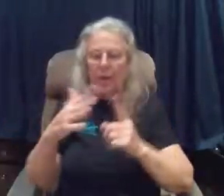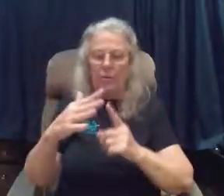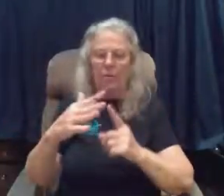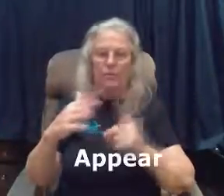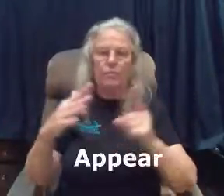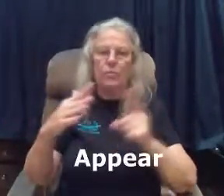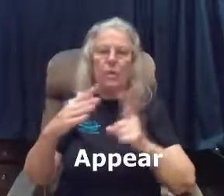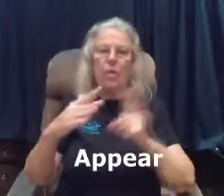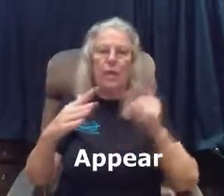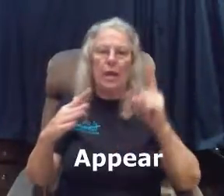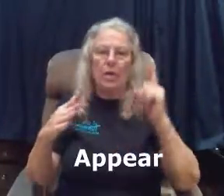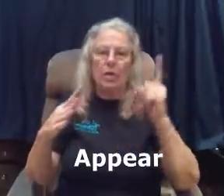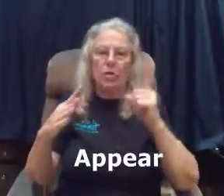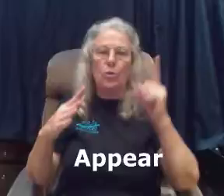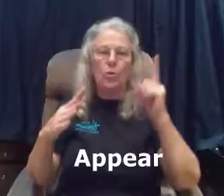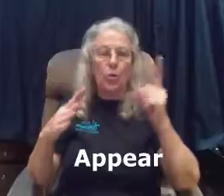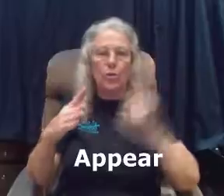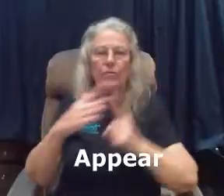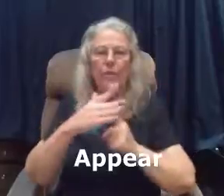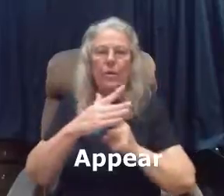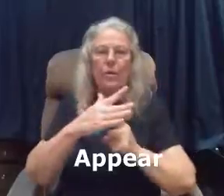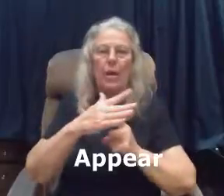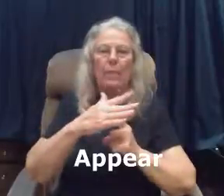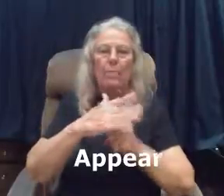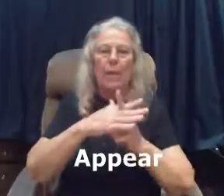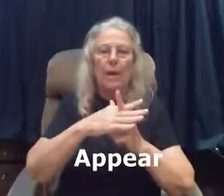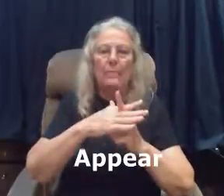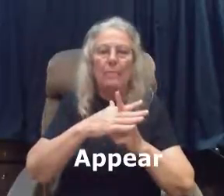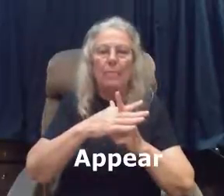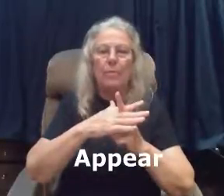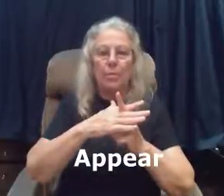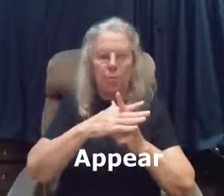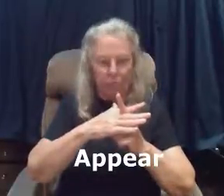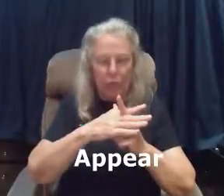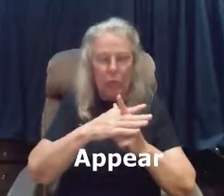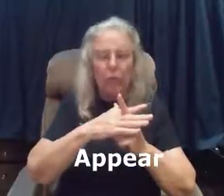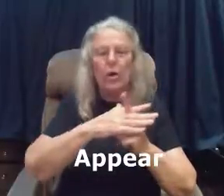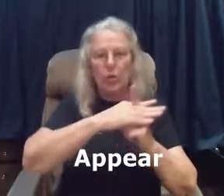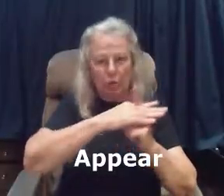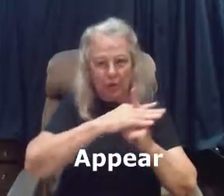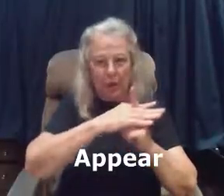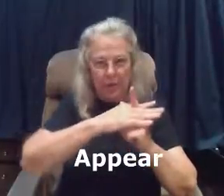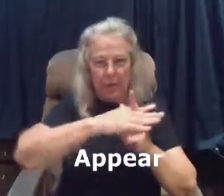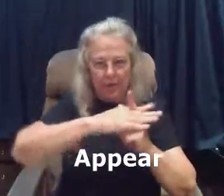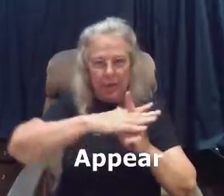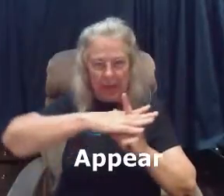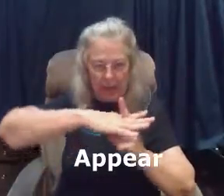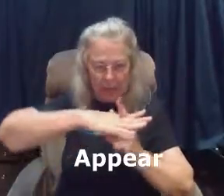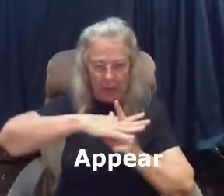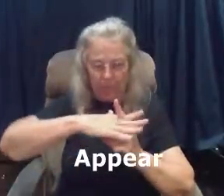Appeared. Okay, your pointer finger pops up through your non-dominant hand, palm